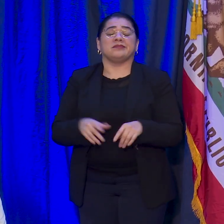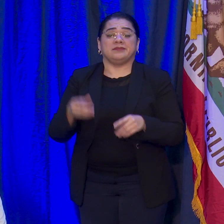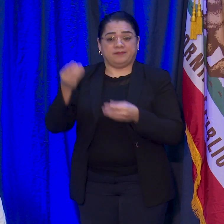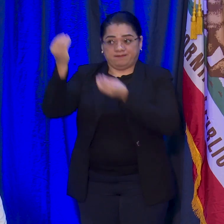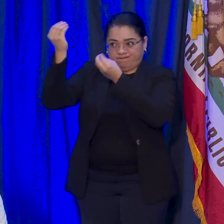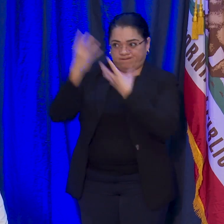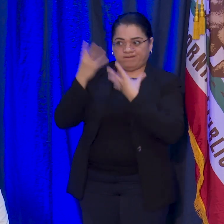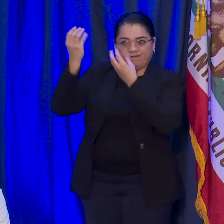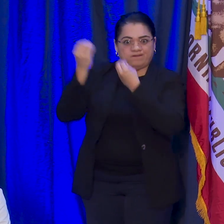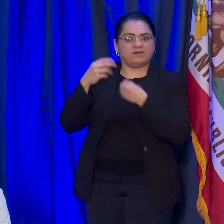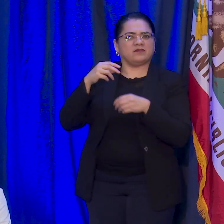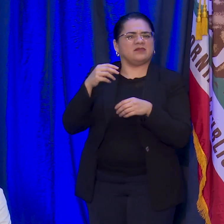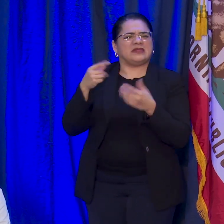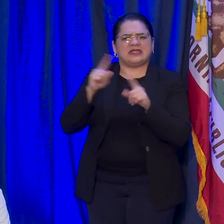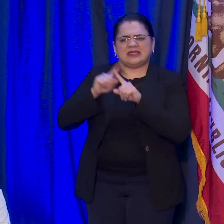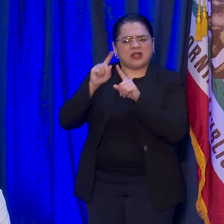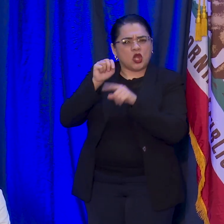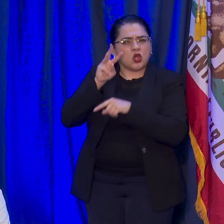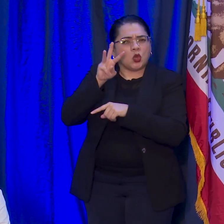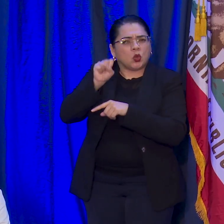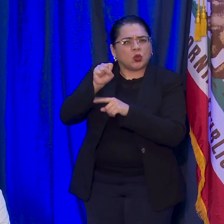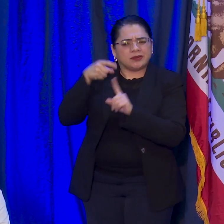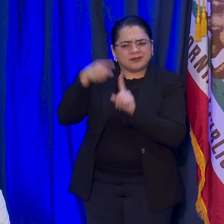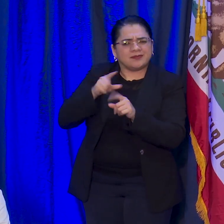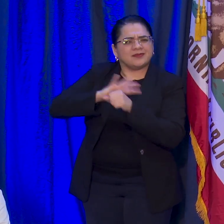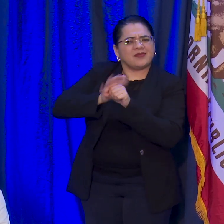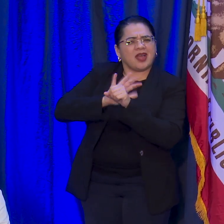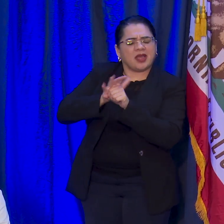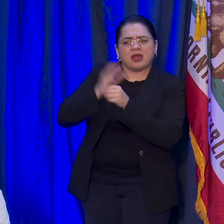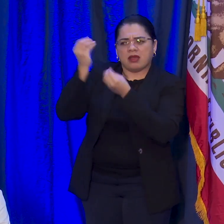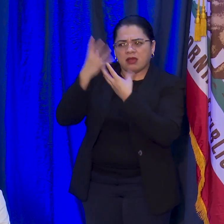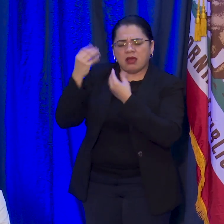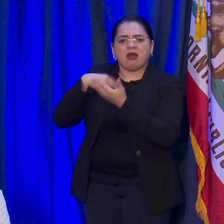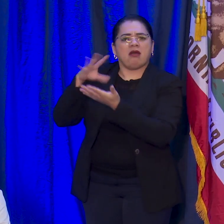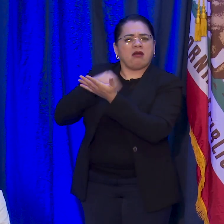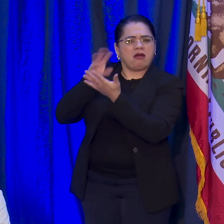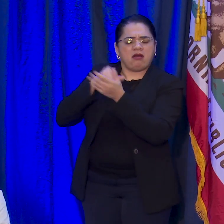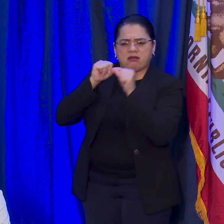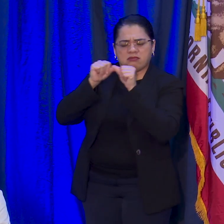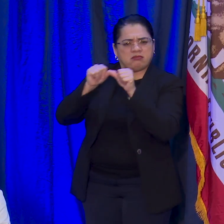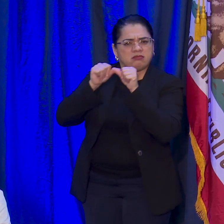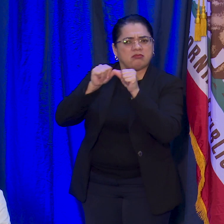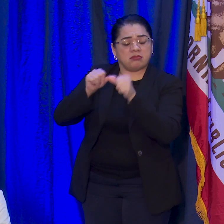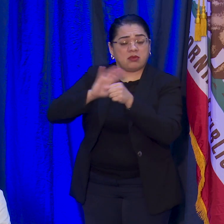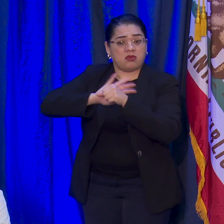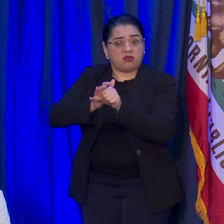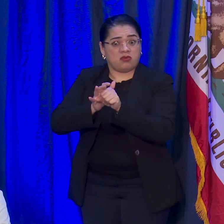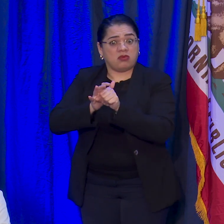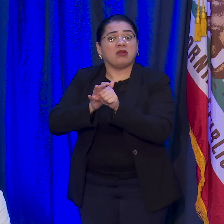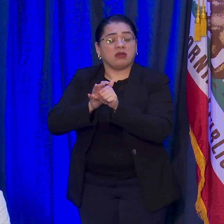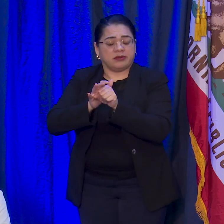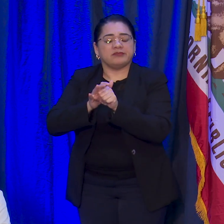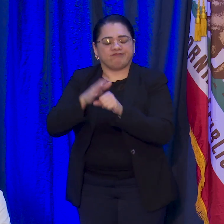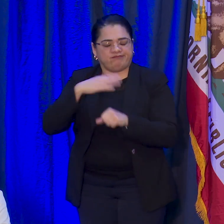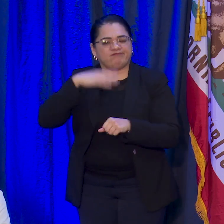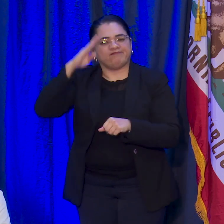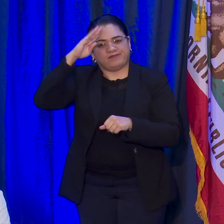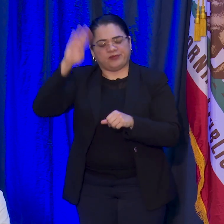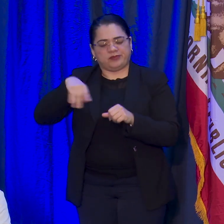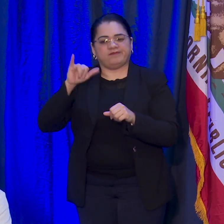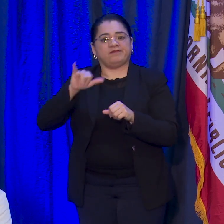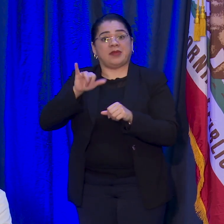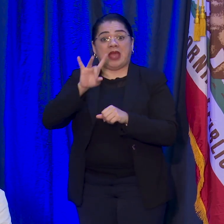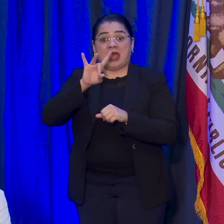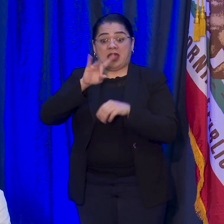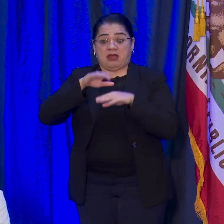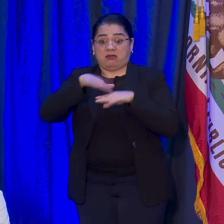there's still a lot to learn. From what we know now about COVID-19, we've seen that greater than